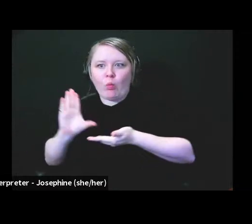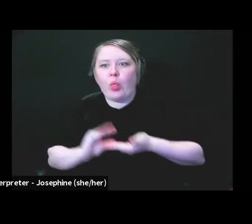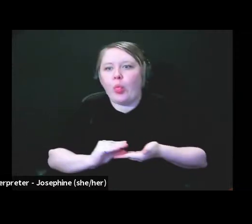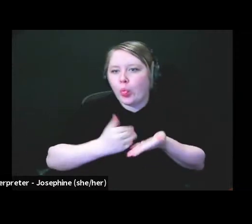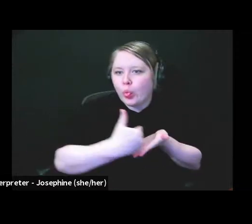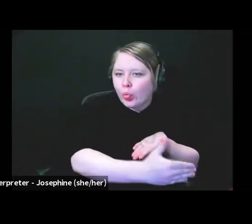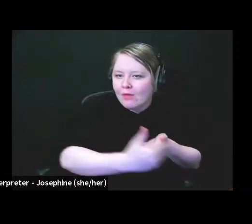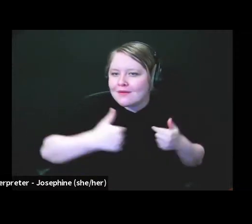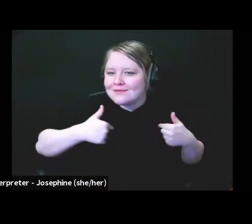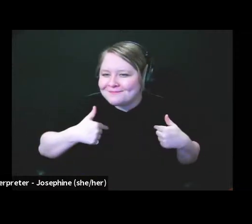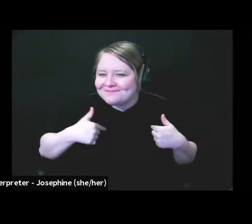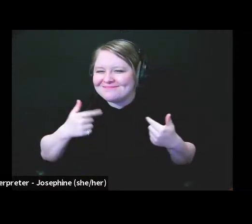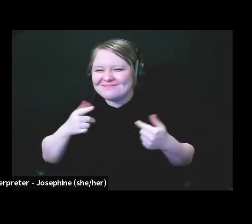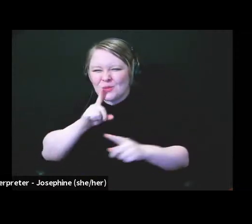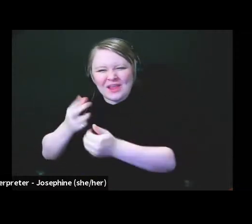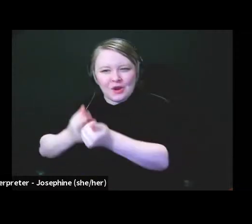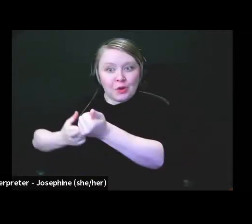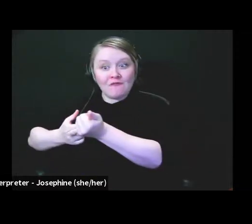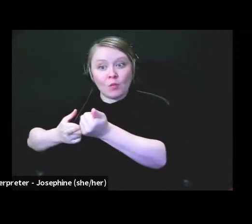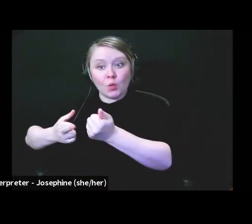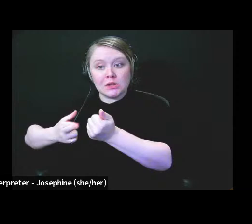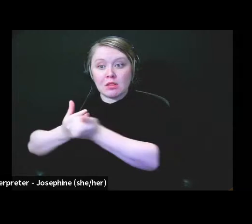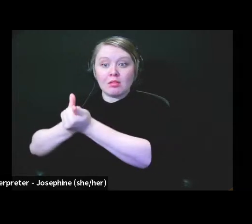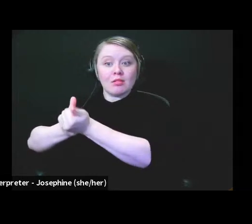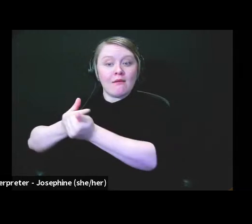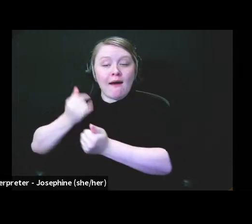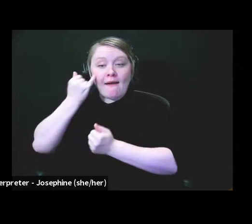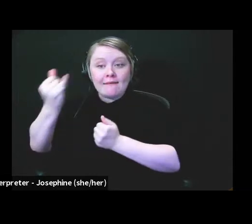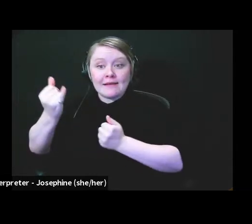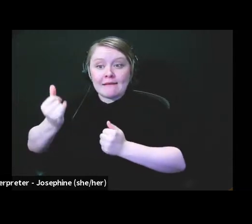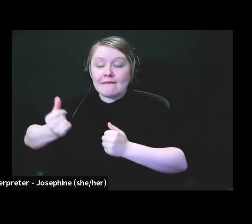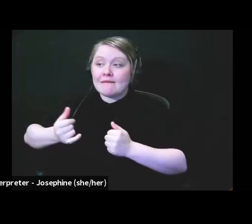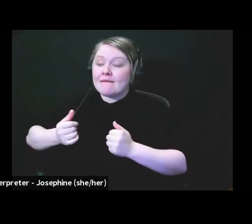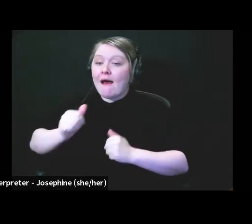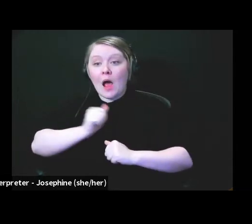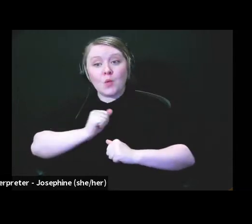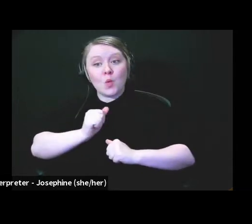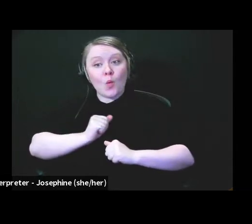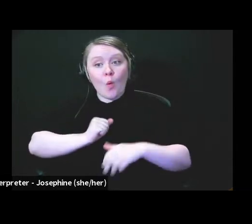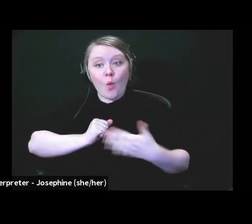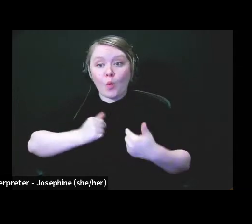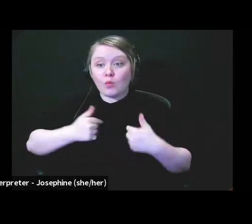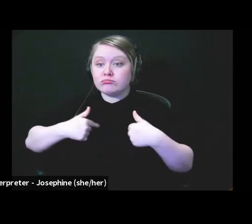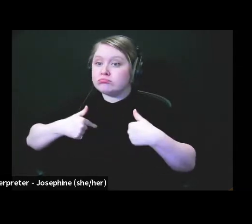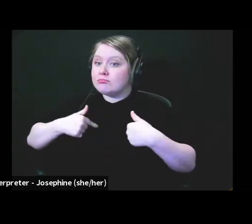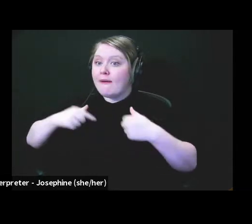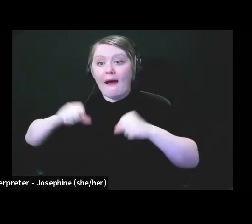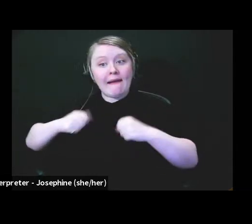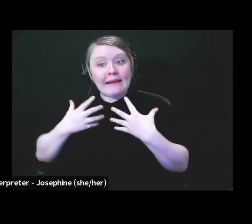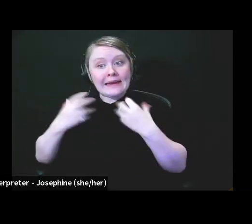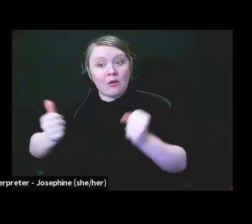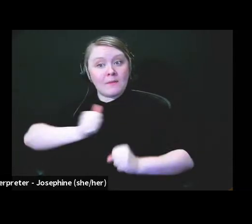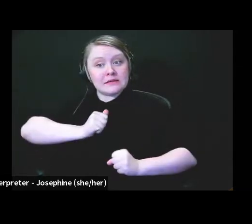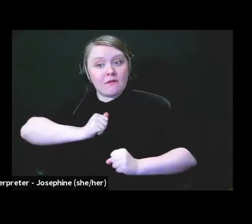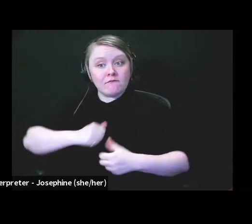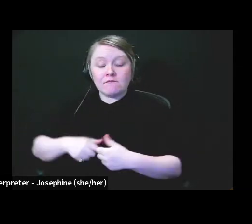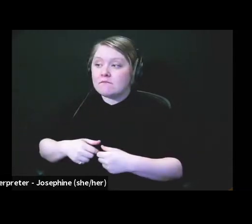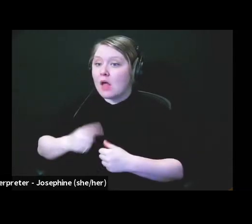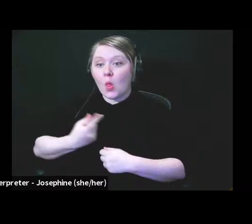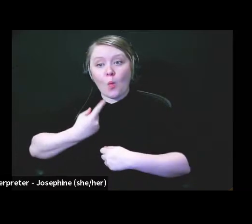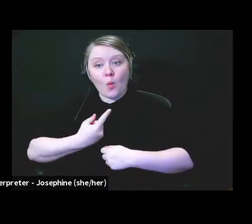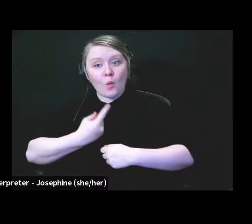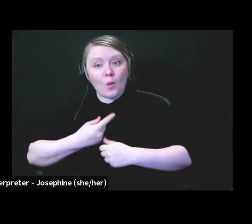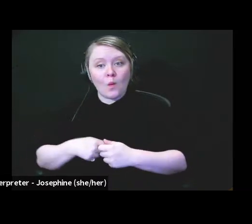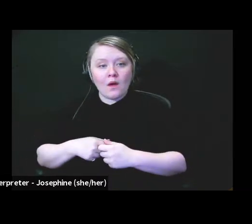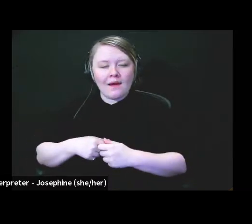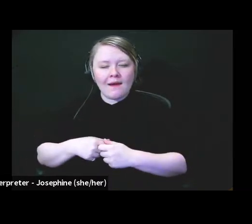to reinforce this idea that on our own, we're just going to be able to heal, right? On our own, instead